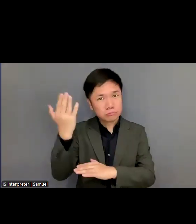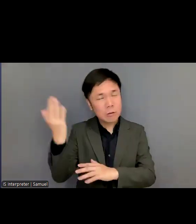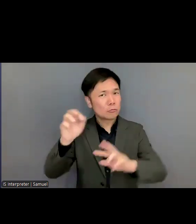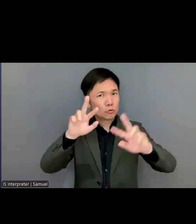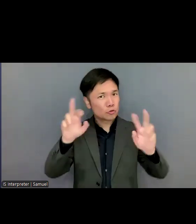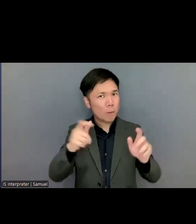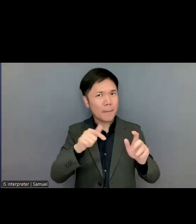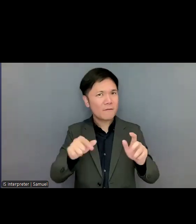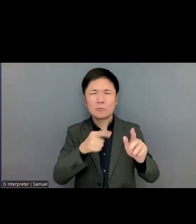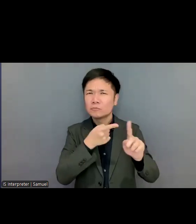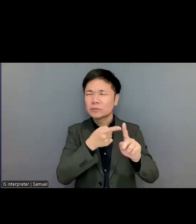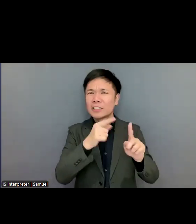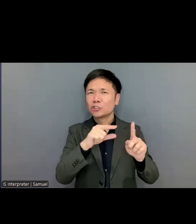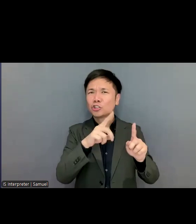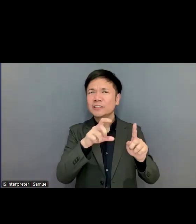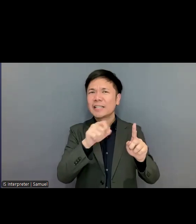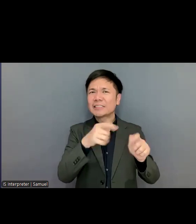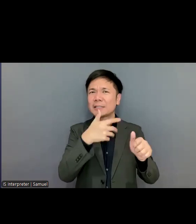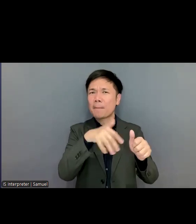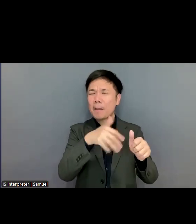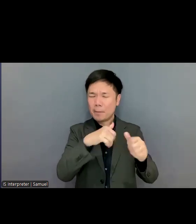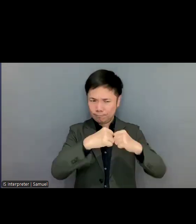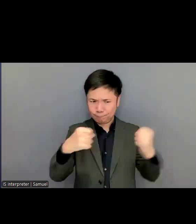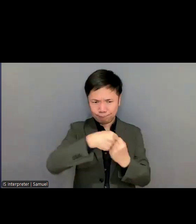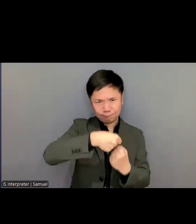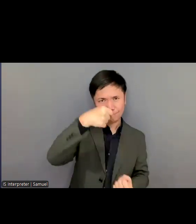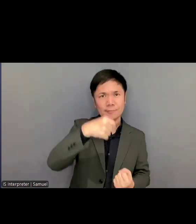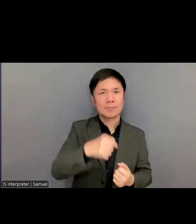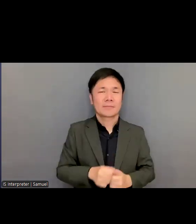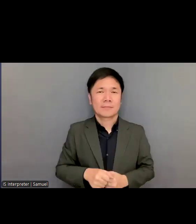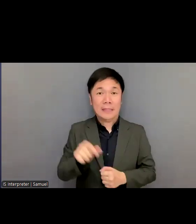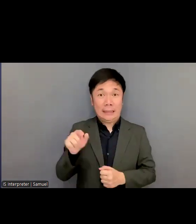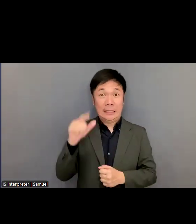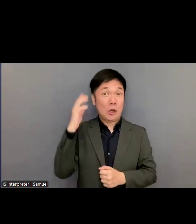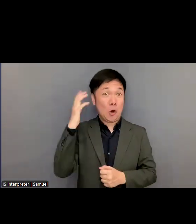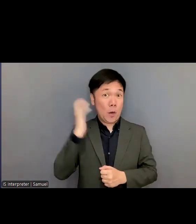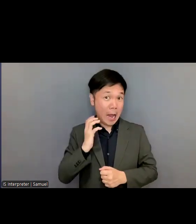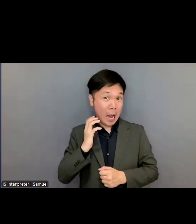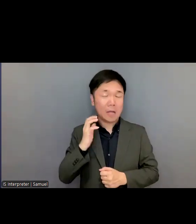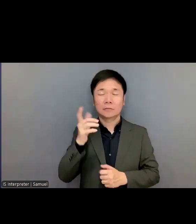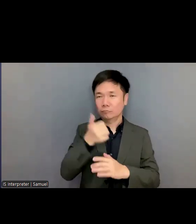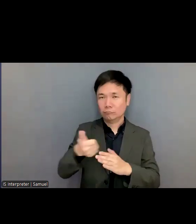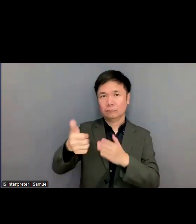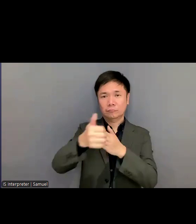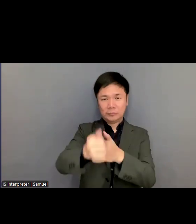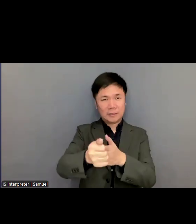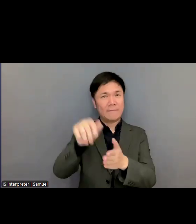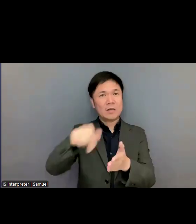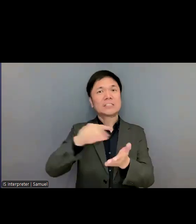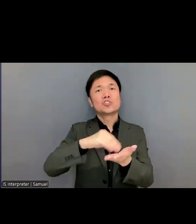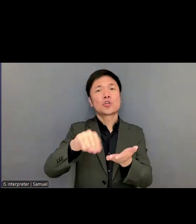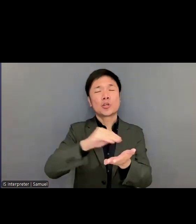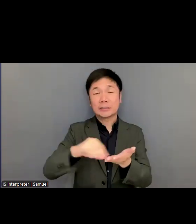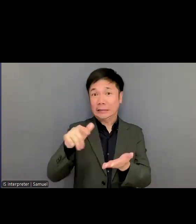Disability Summit and its component. Greta leads the GDS Secretariat. She is in charge of